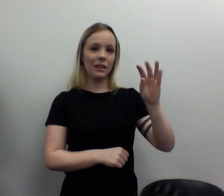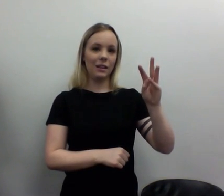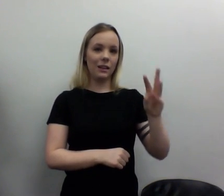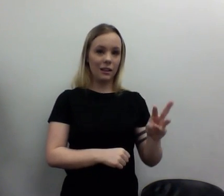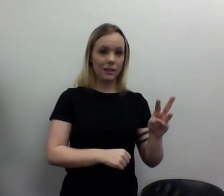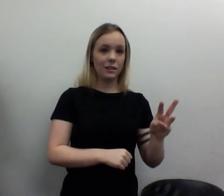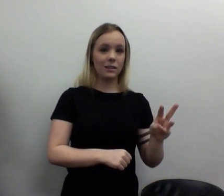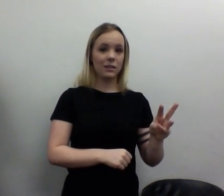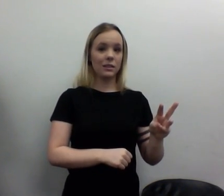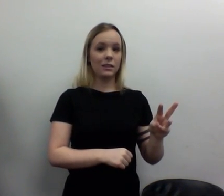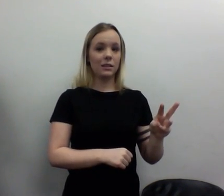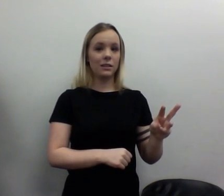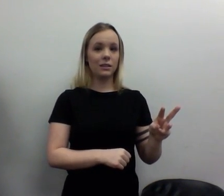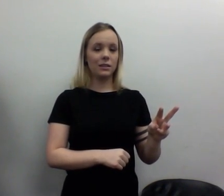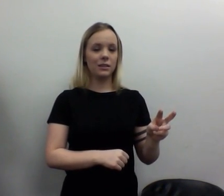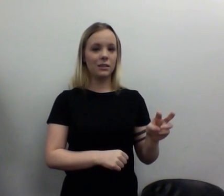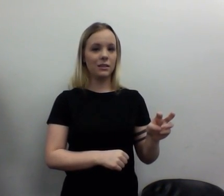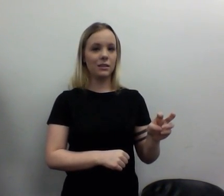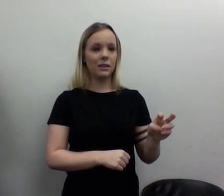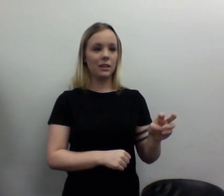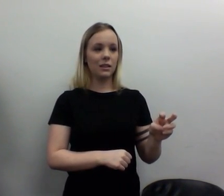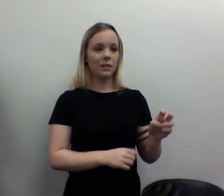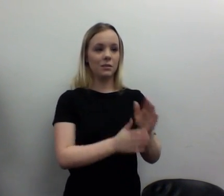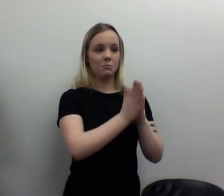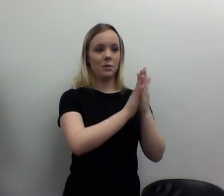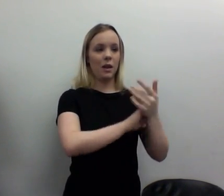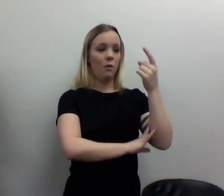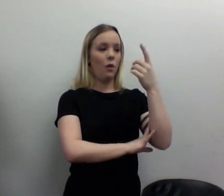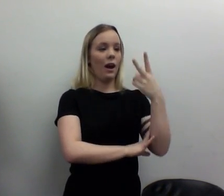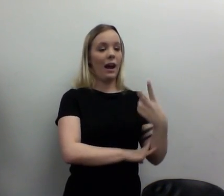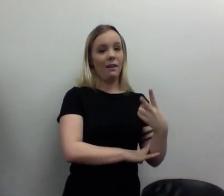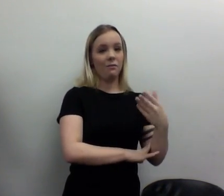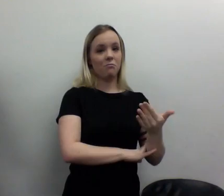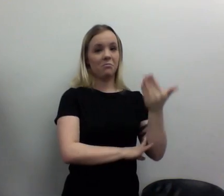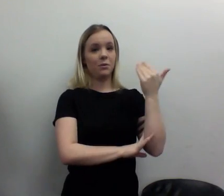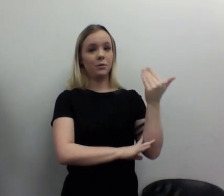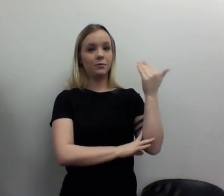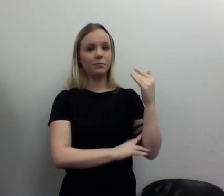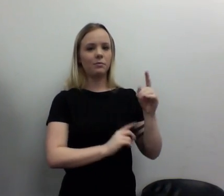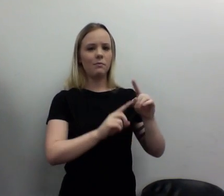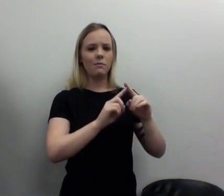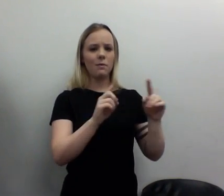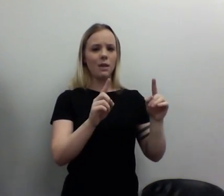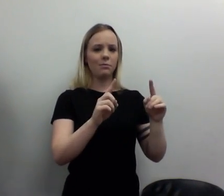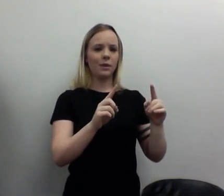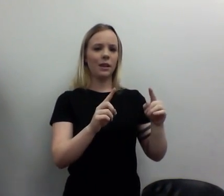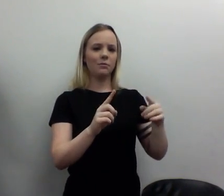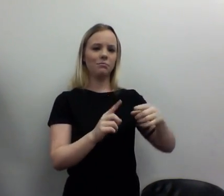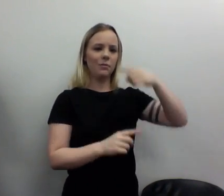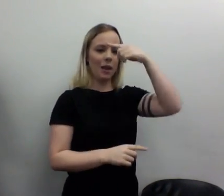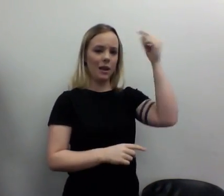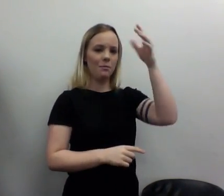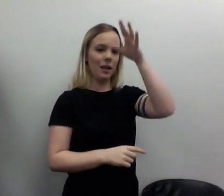1974, but no similar change occurred in the black male rate. Why? Because during this period, there